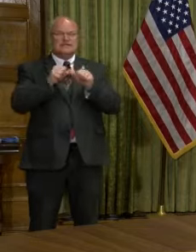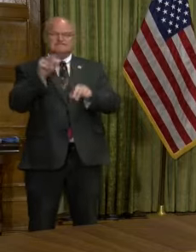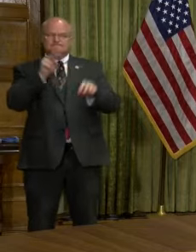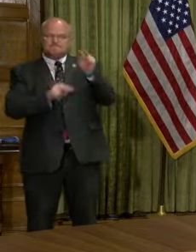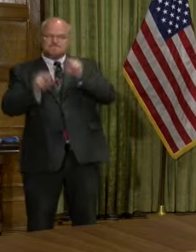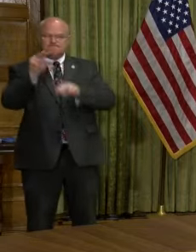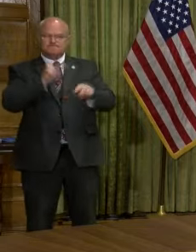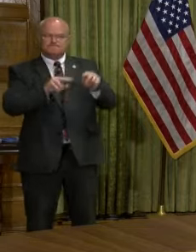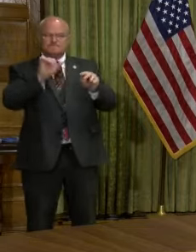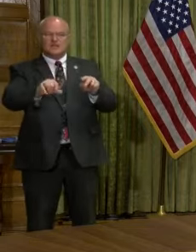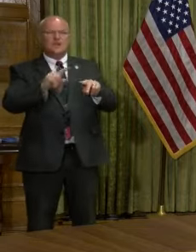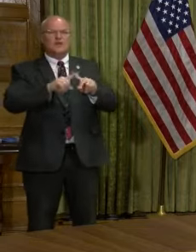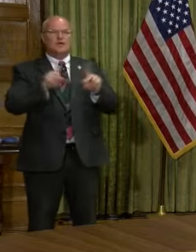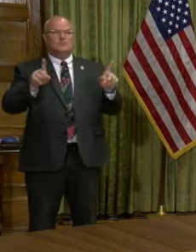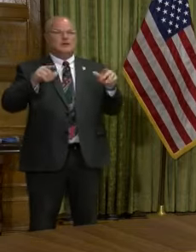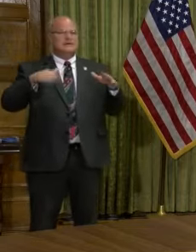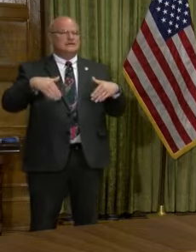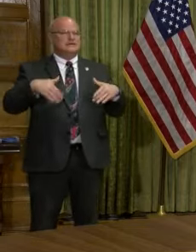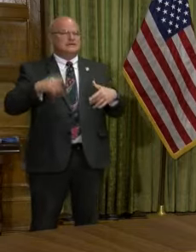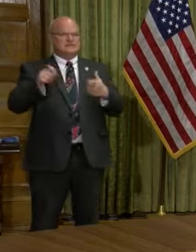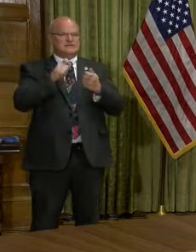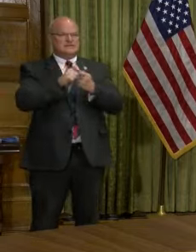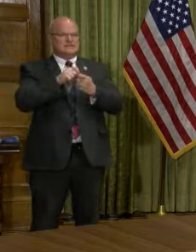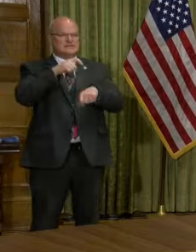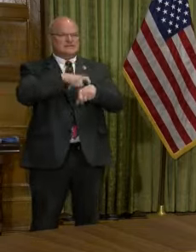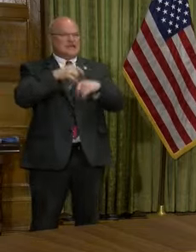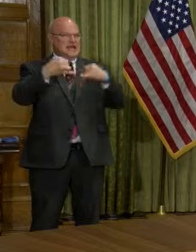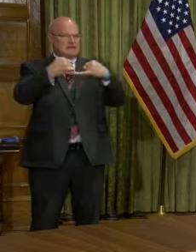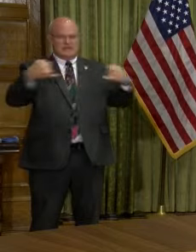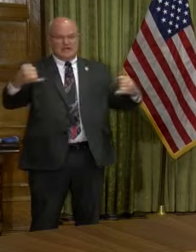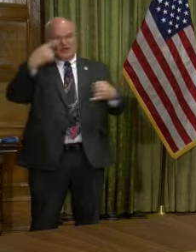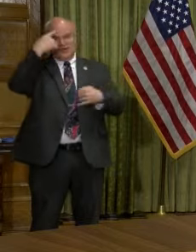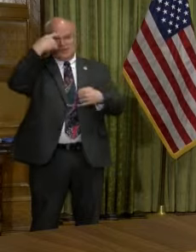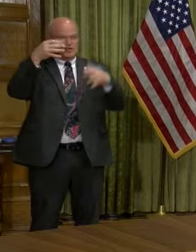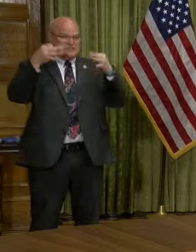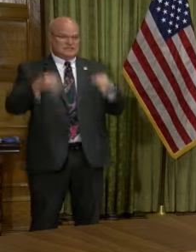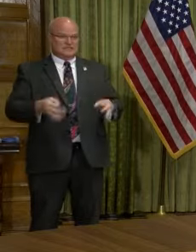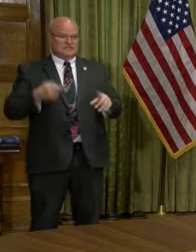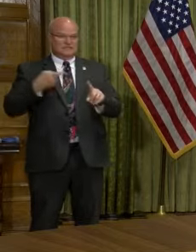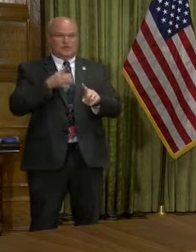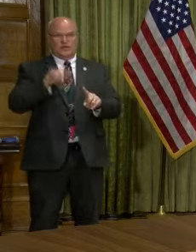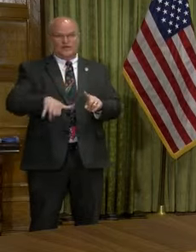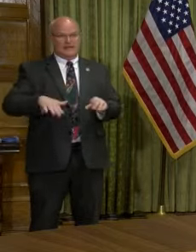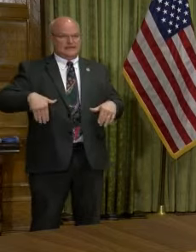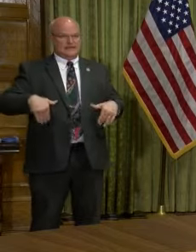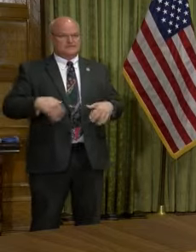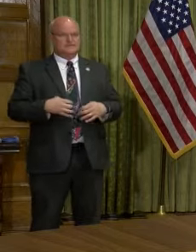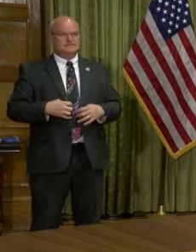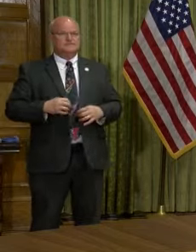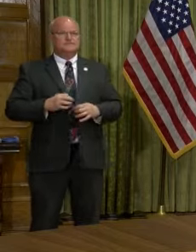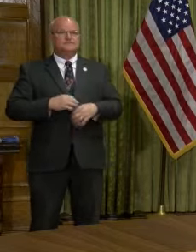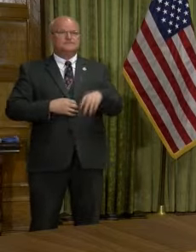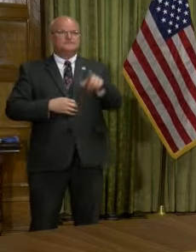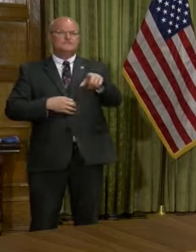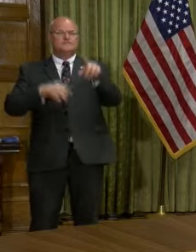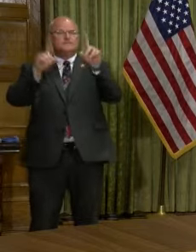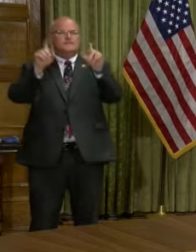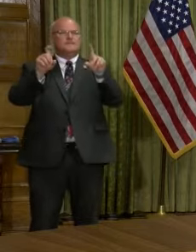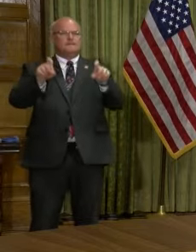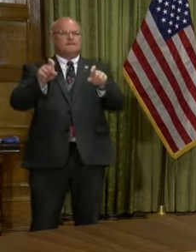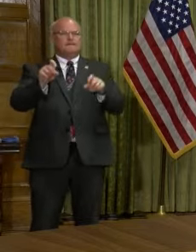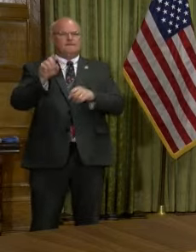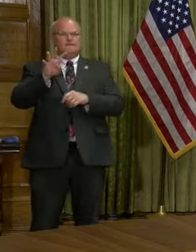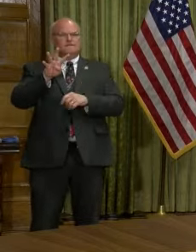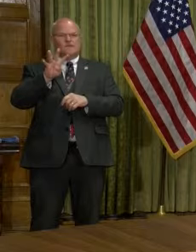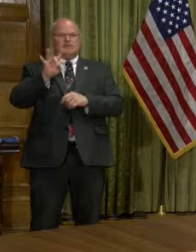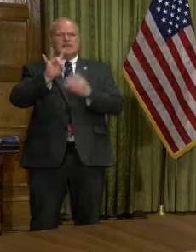examine that, but there has not been any specific time frame for a decision point on that. In terms of testing people 48